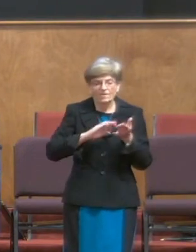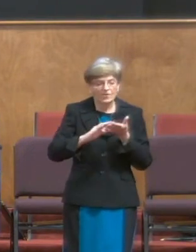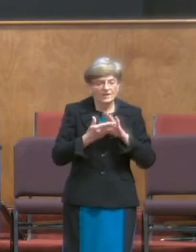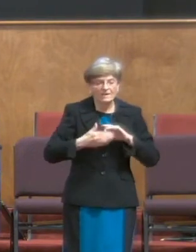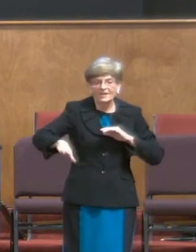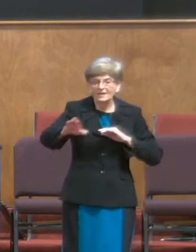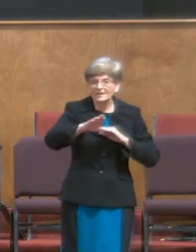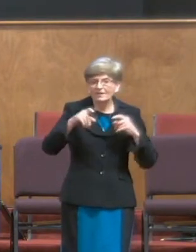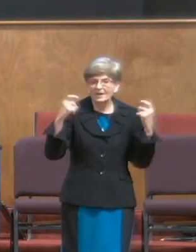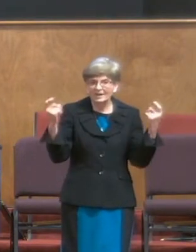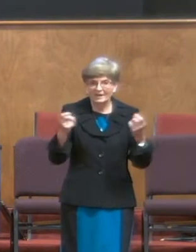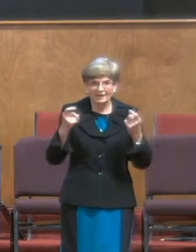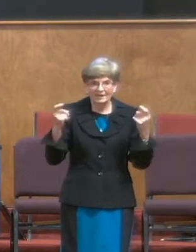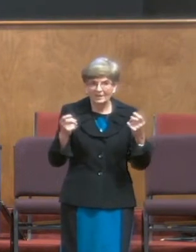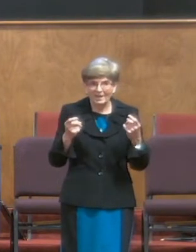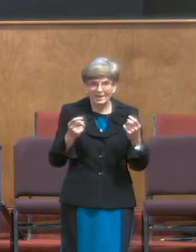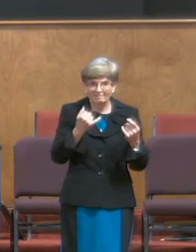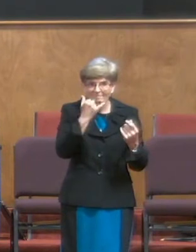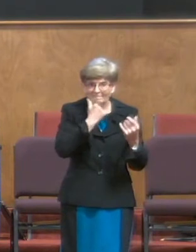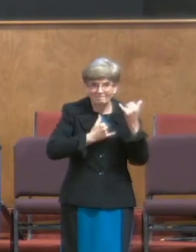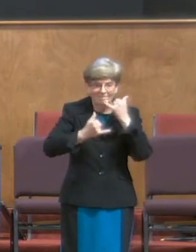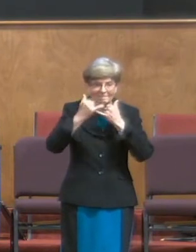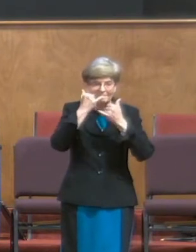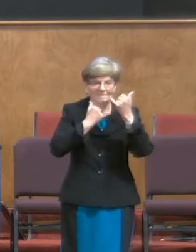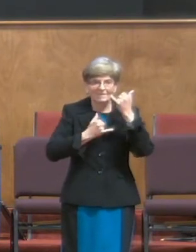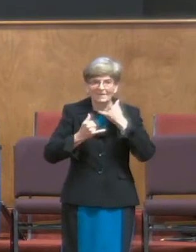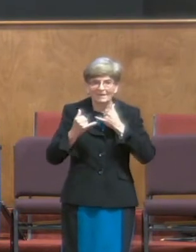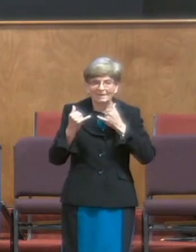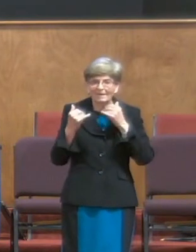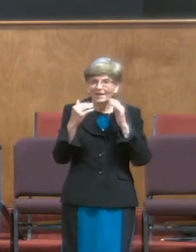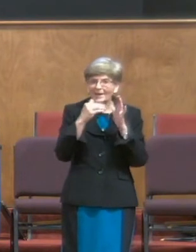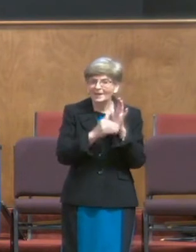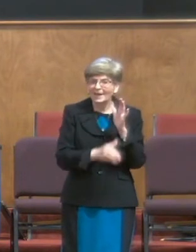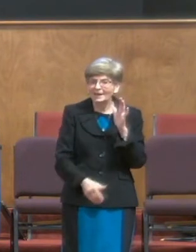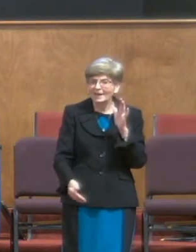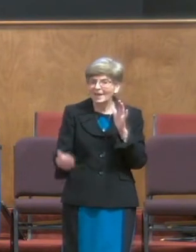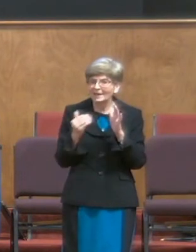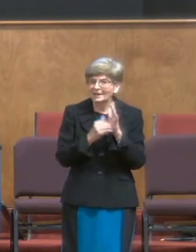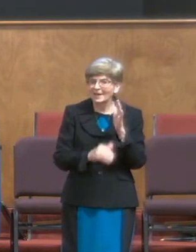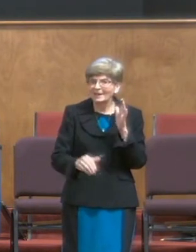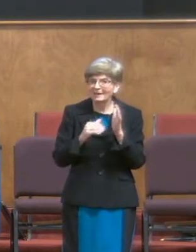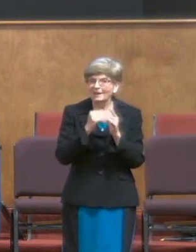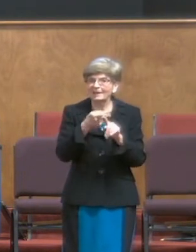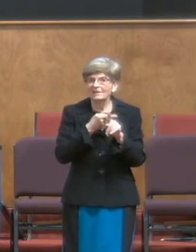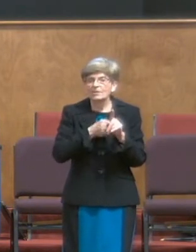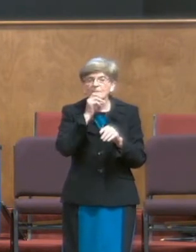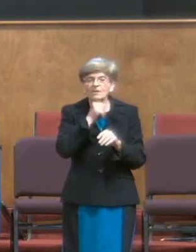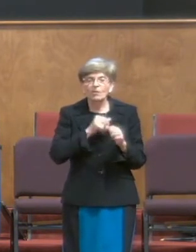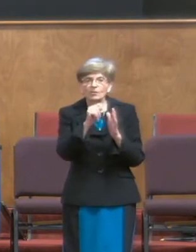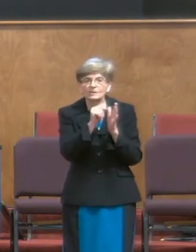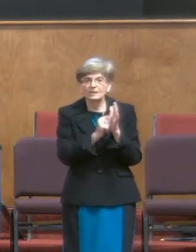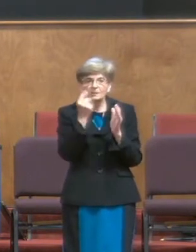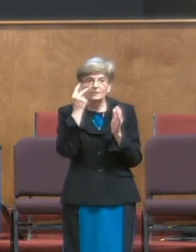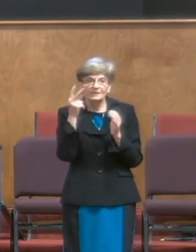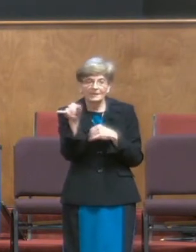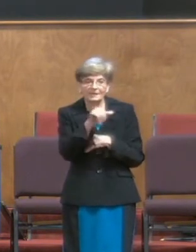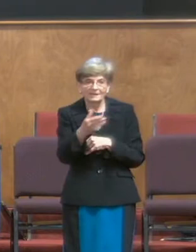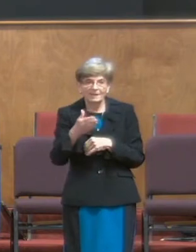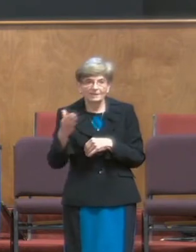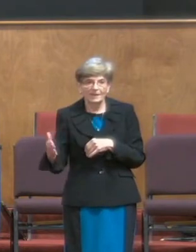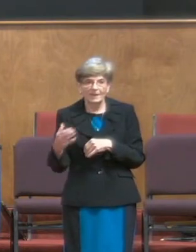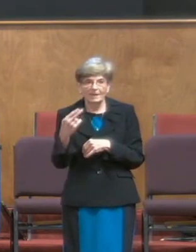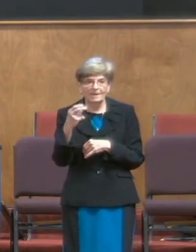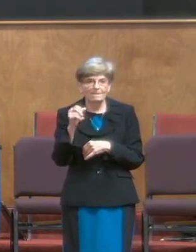transgression and sin. Over and over and over again in the Old Testament, we see this very same thing.